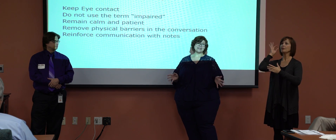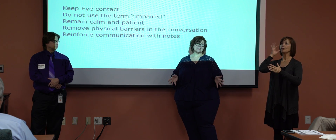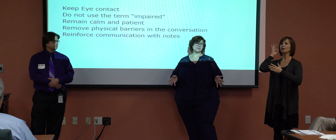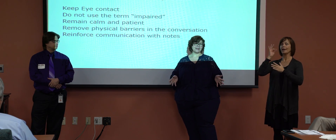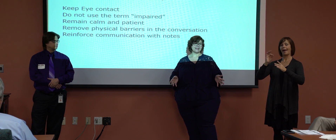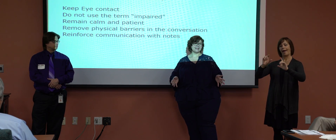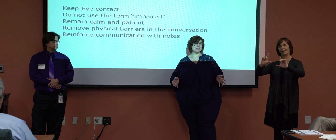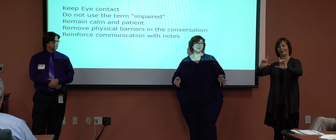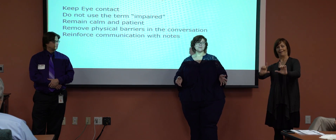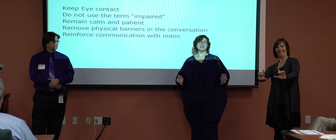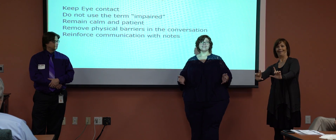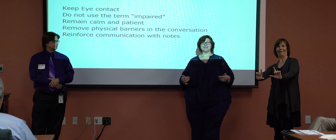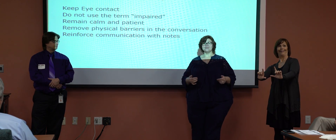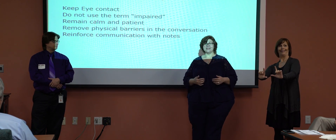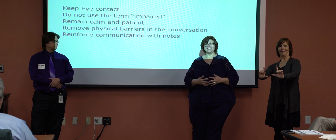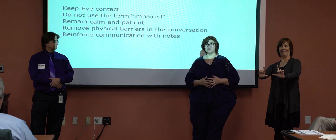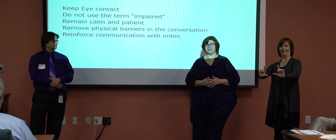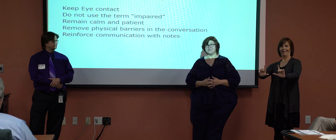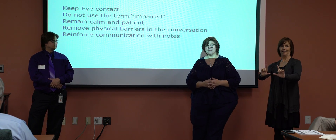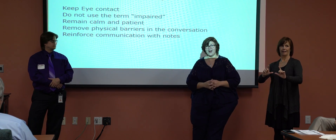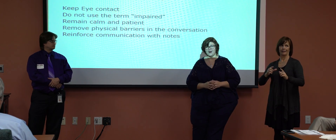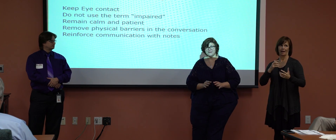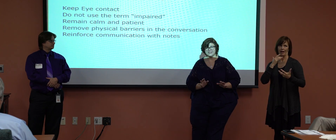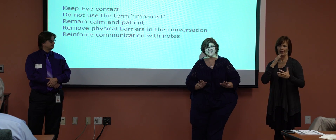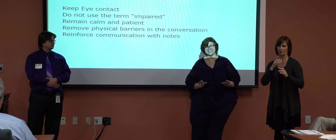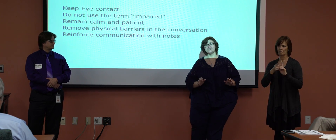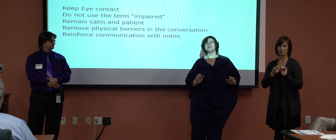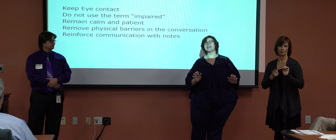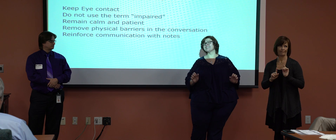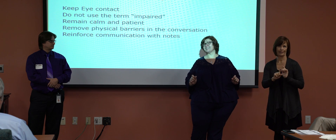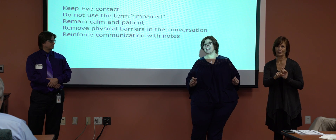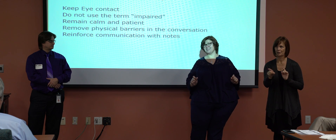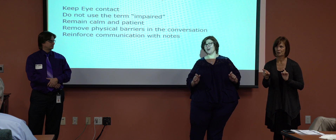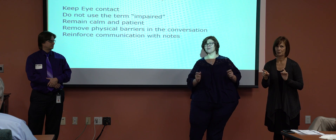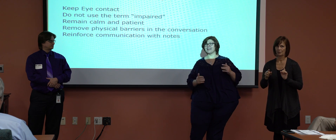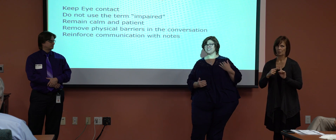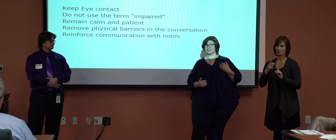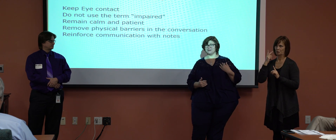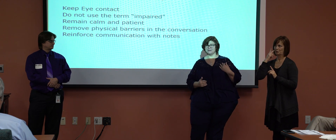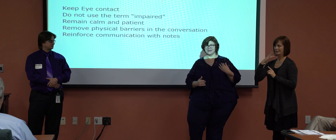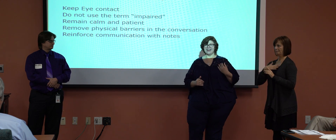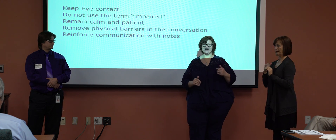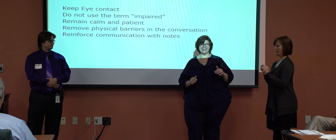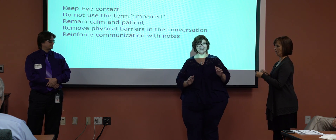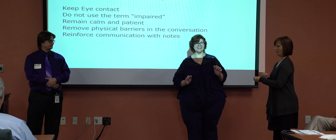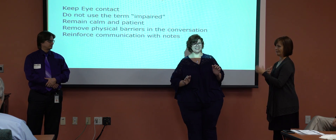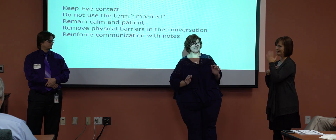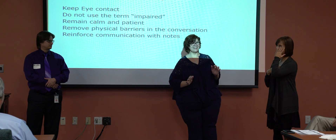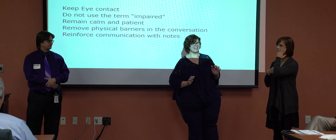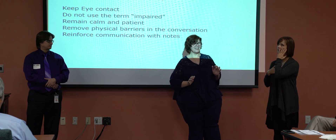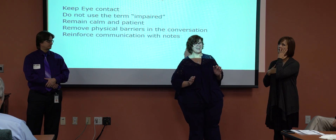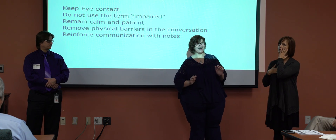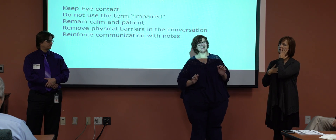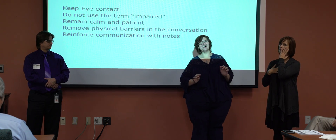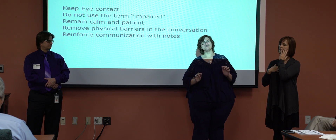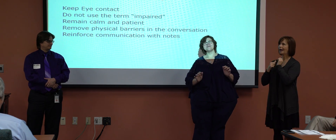I hate to be nitpicky, but and please don't come in my office. Do what I say, not what